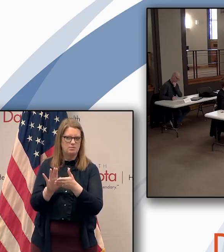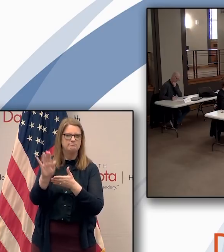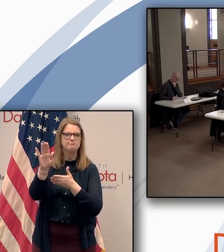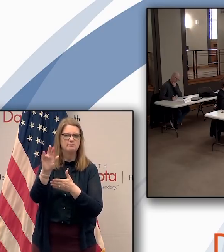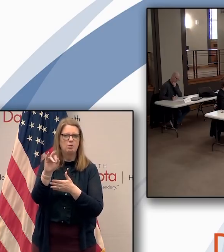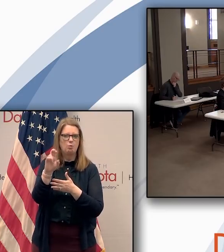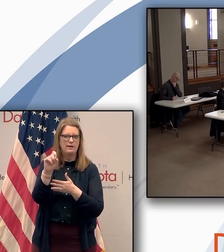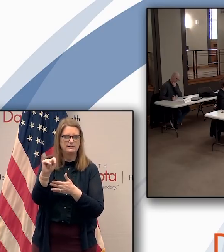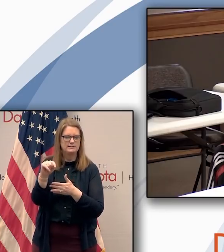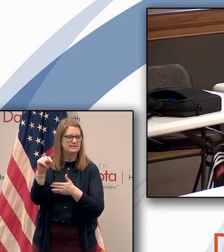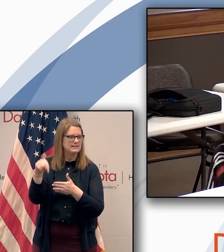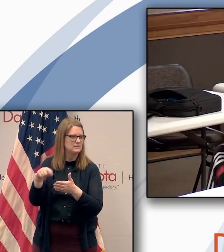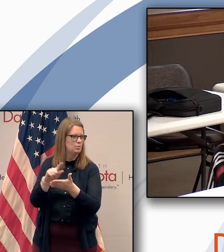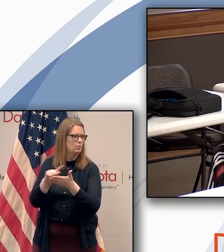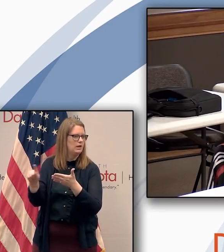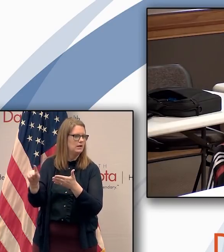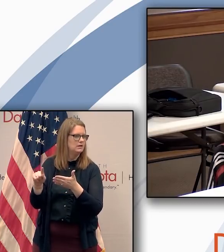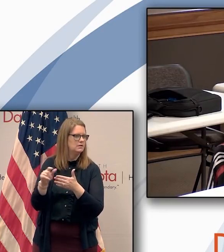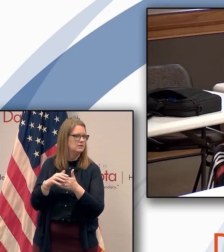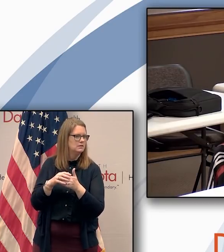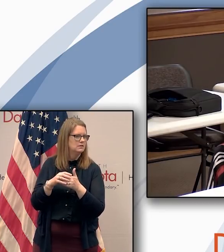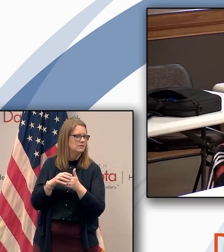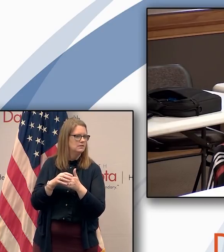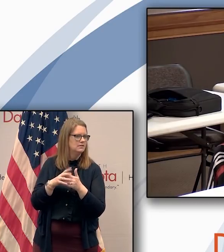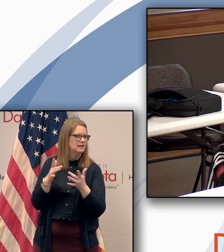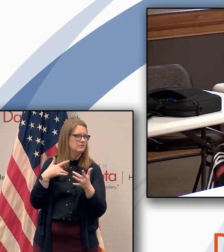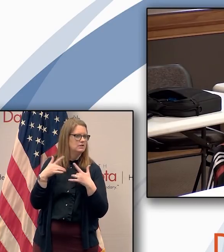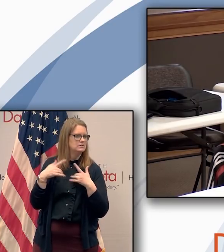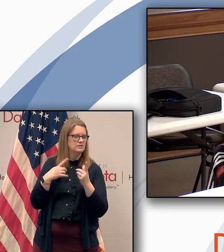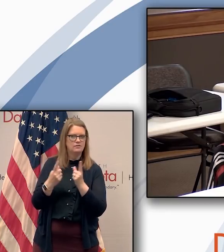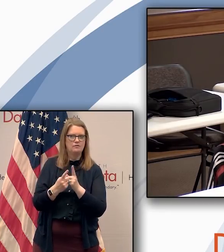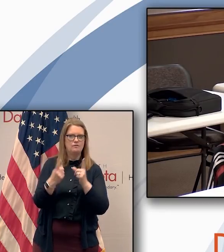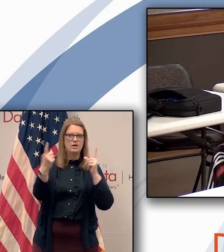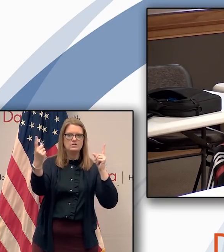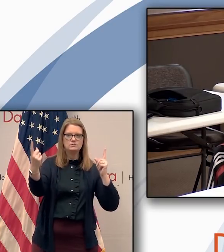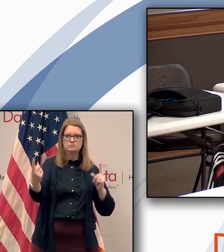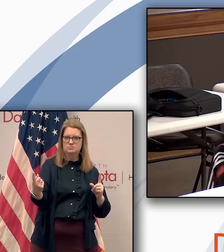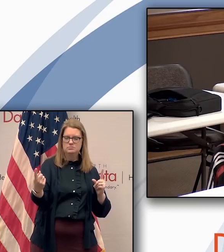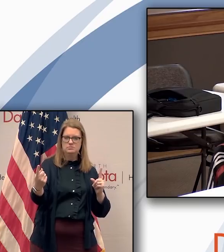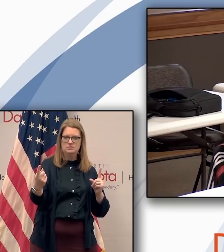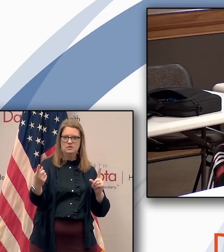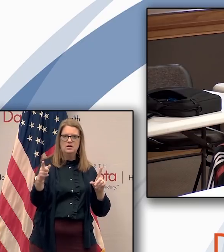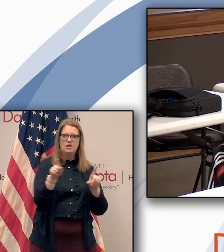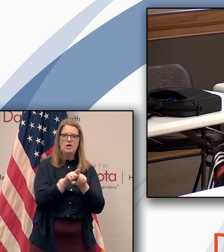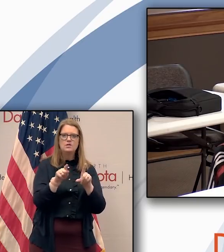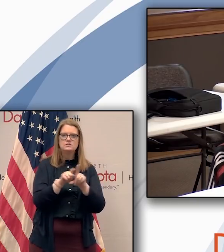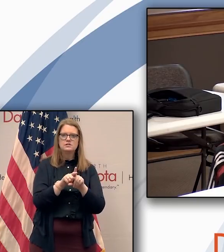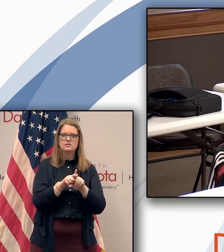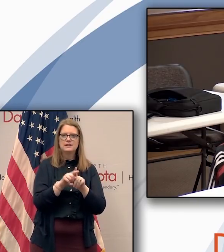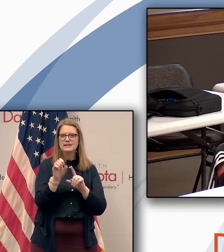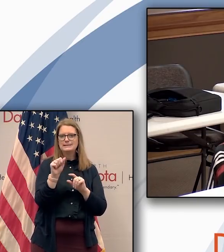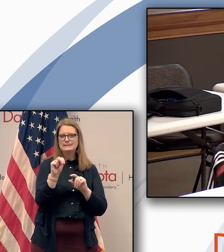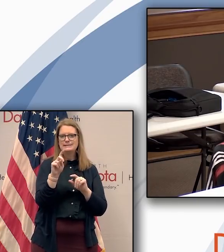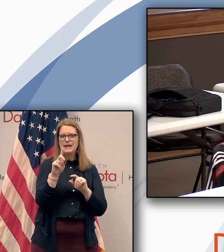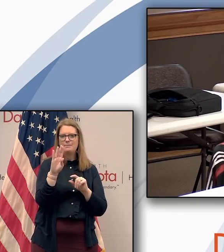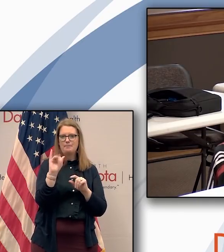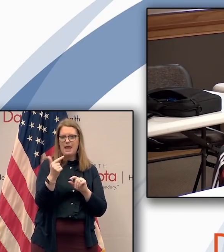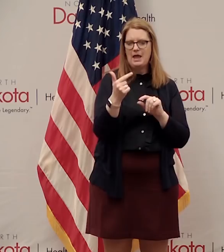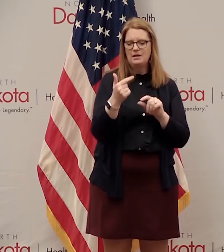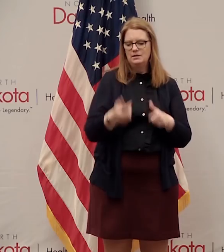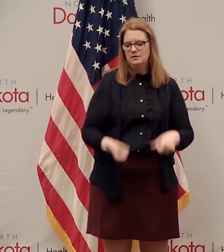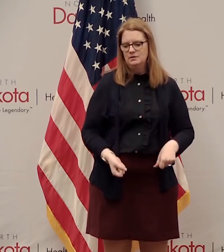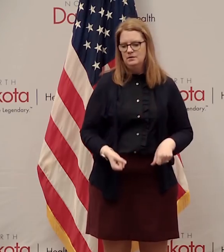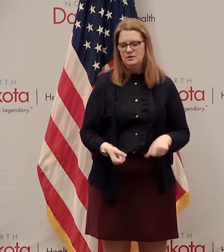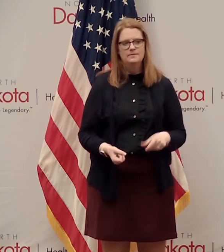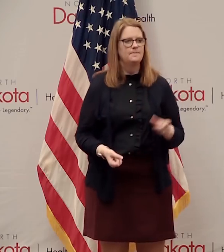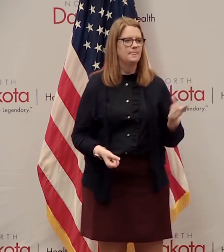any concern about following social distancing policies while also being able to fulfill sandbagging operations? Well, the